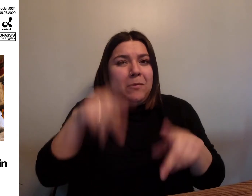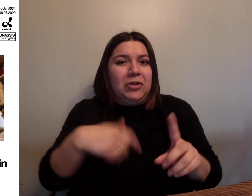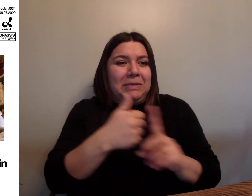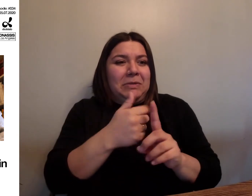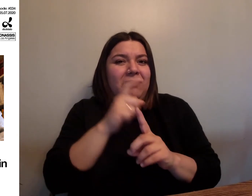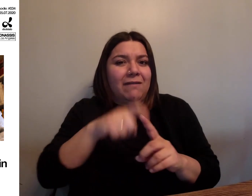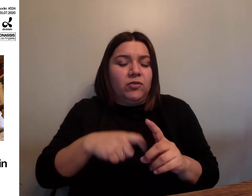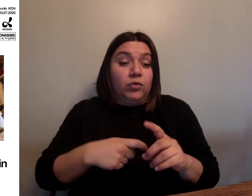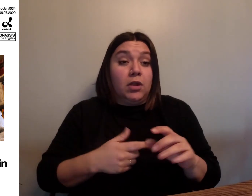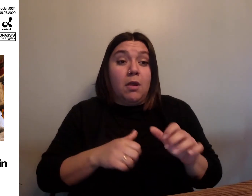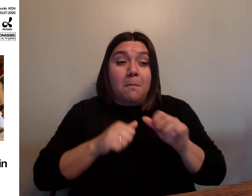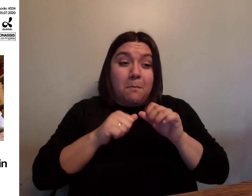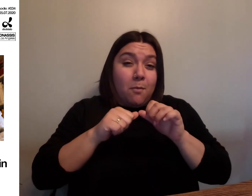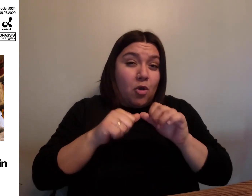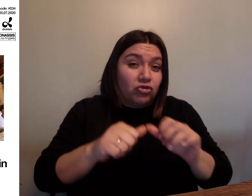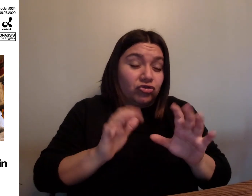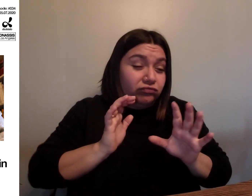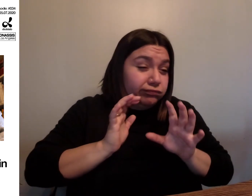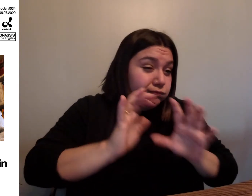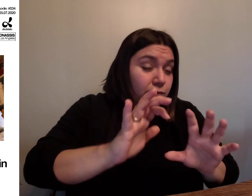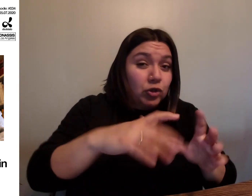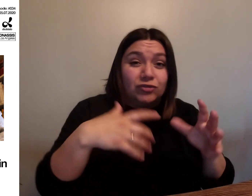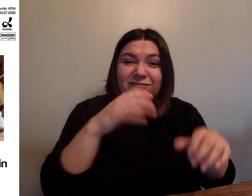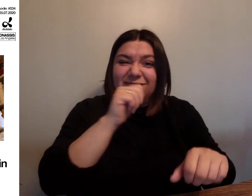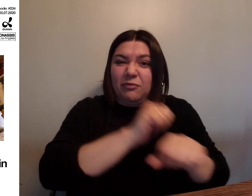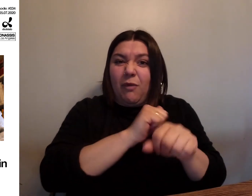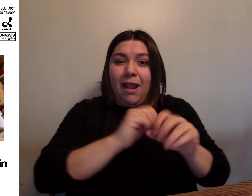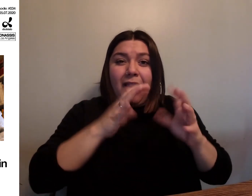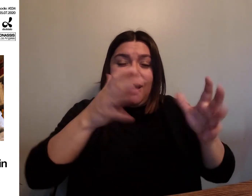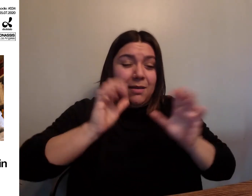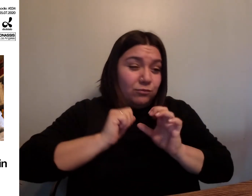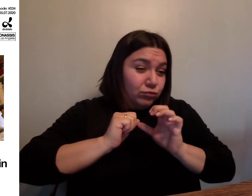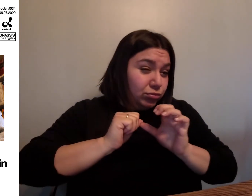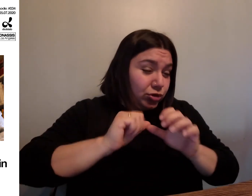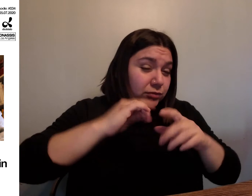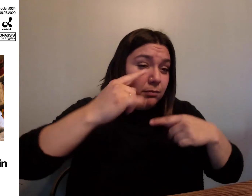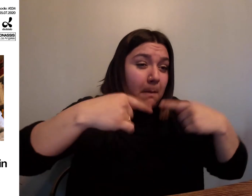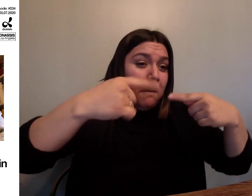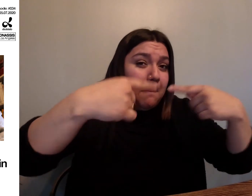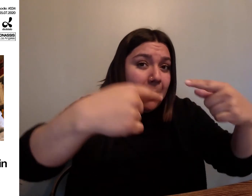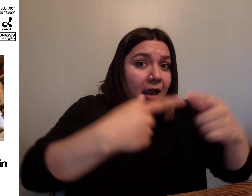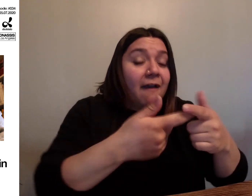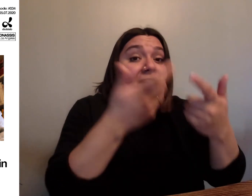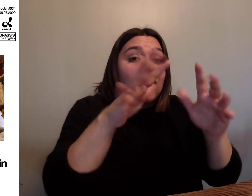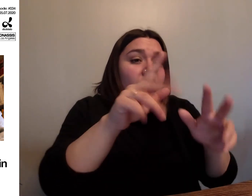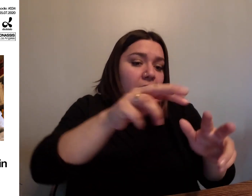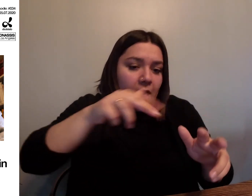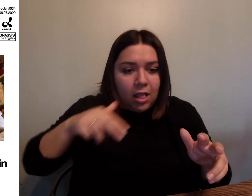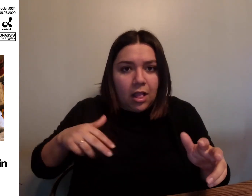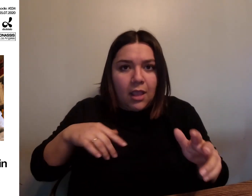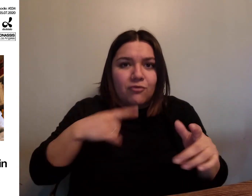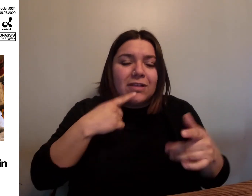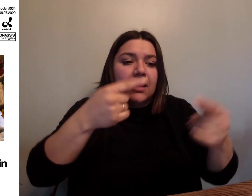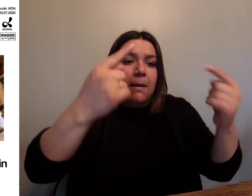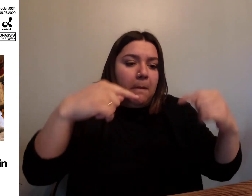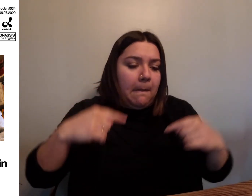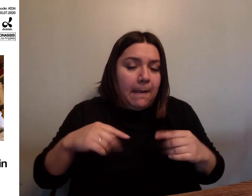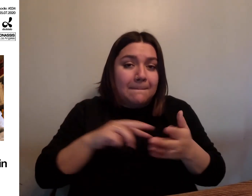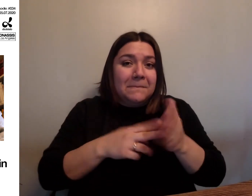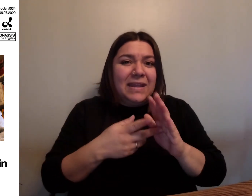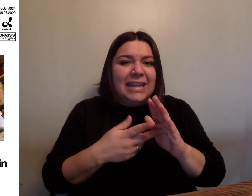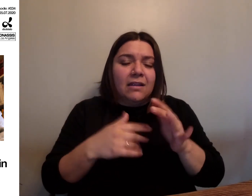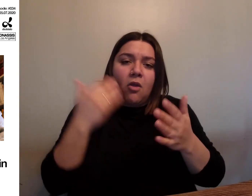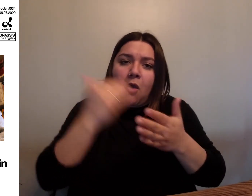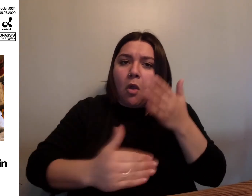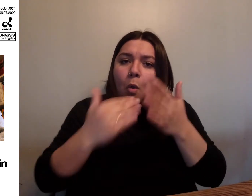it rolls down again, and then he starts all over, pushes it up again, it rolls down again, and goes on and on. And it's a hopeless, but